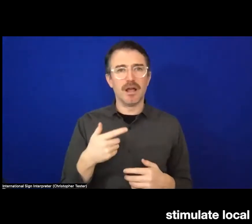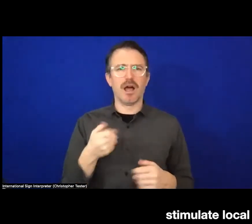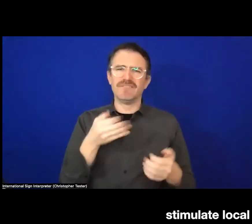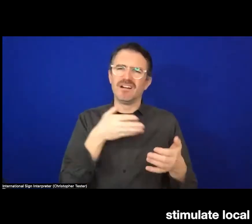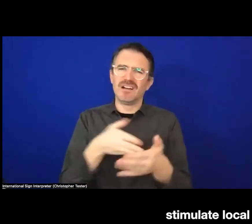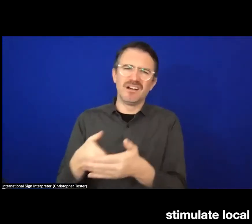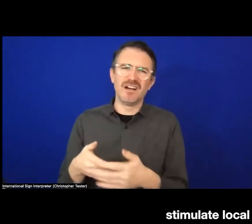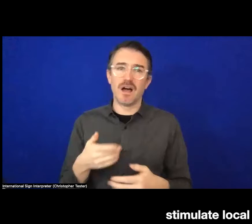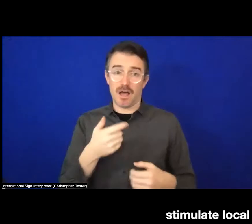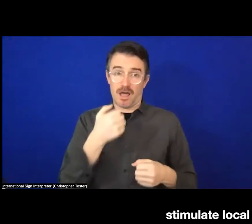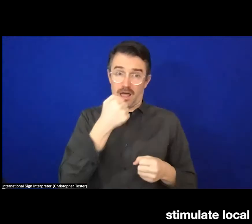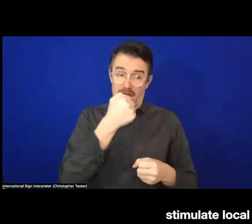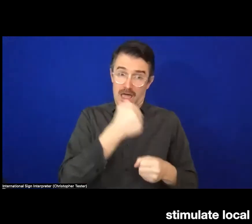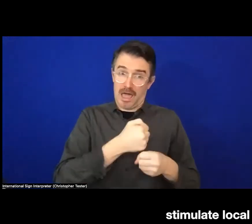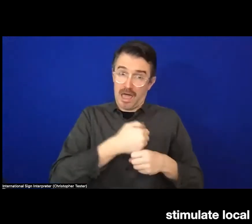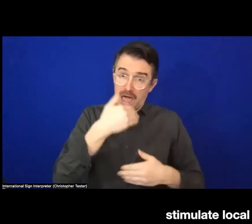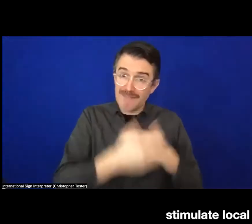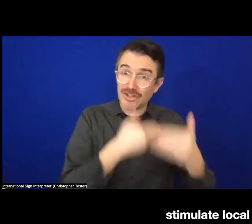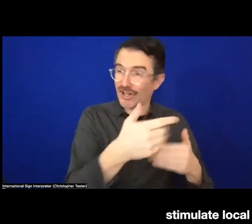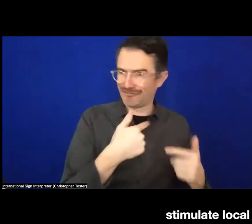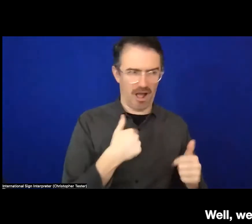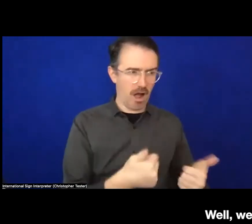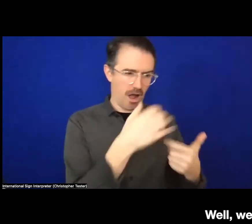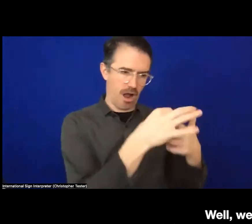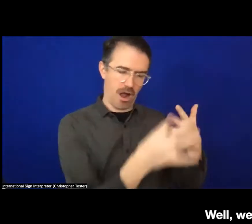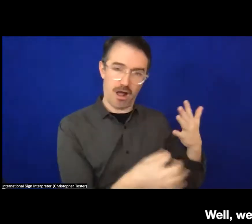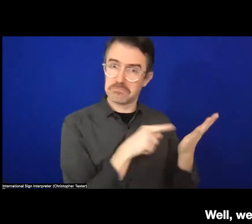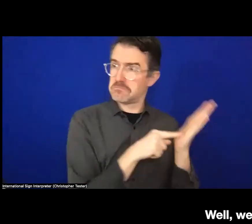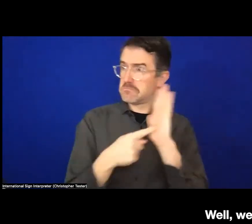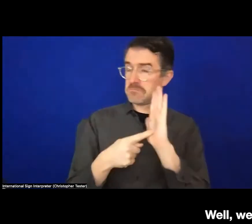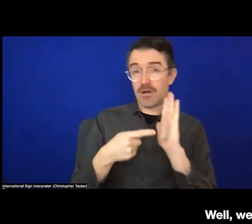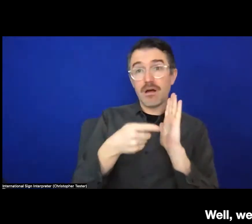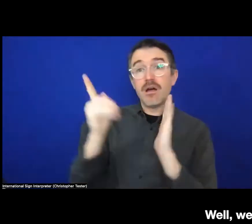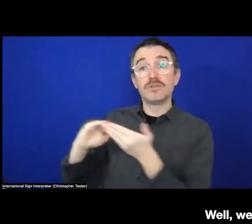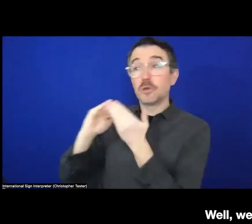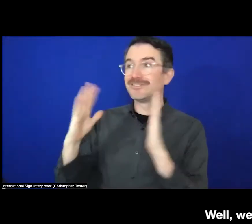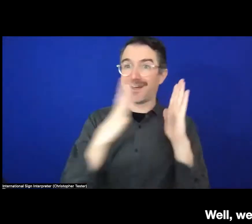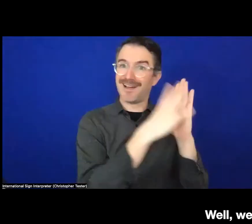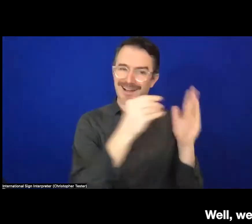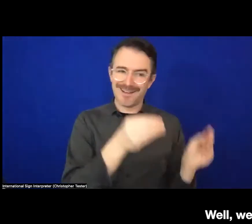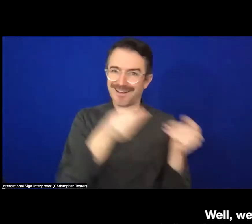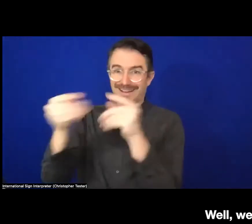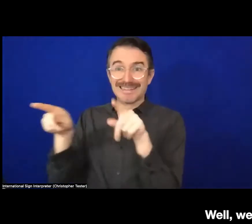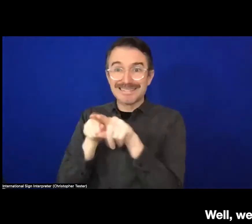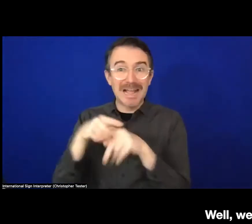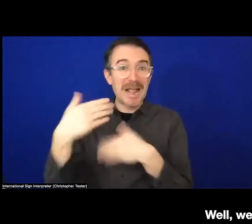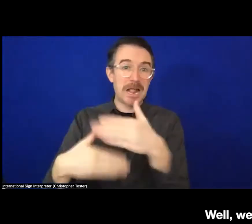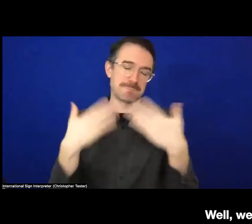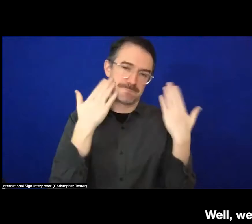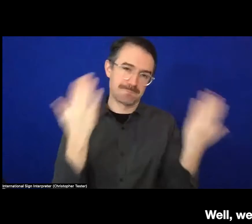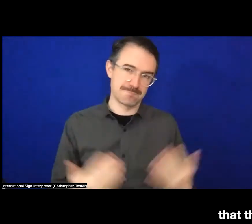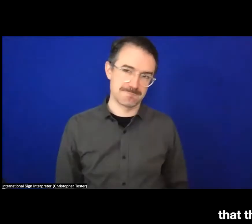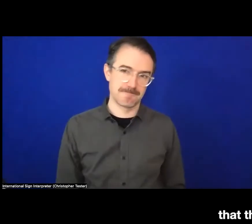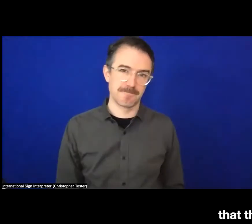local ownership, and produce better results? Well, we don't fully know. But yesterday we